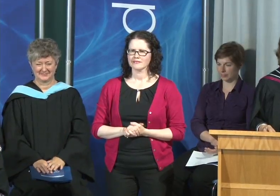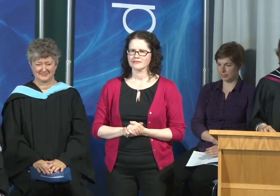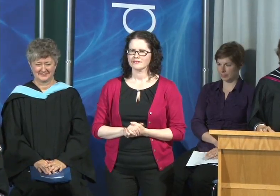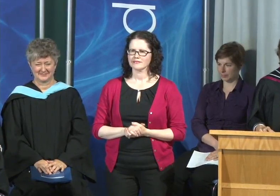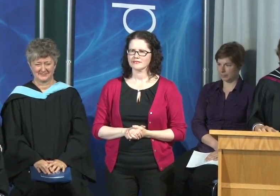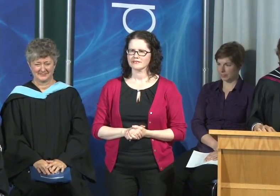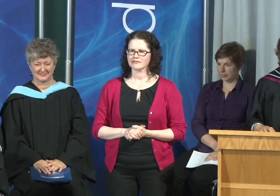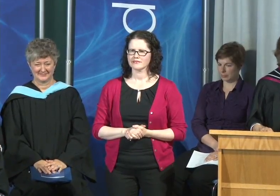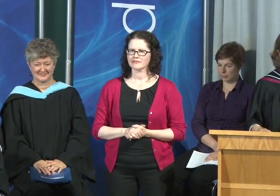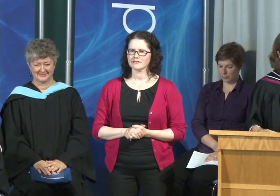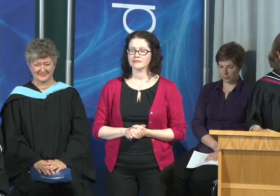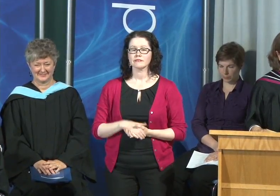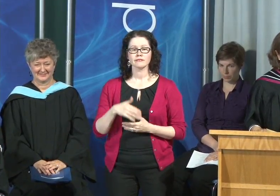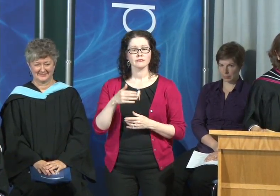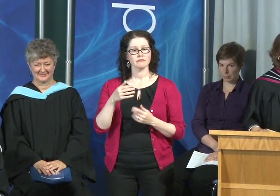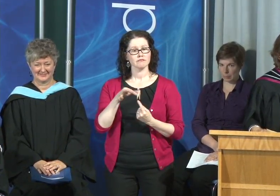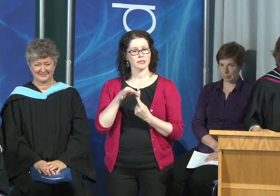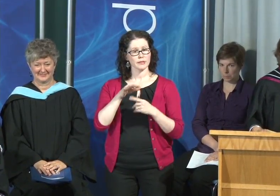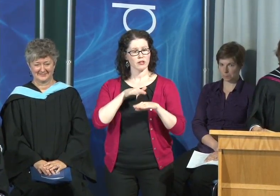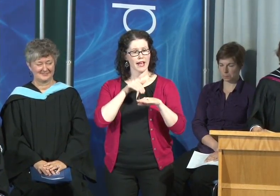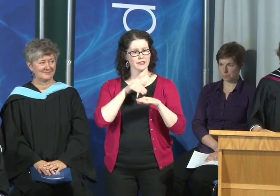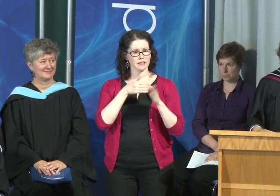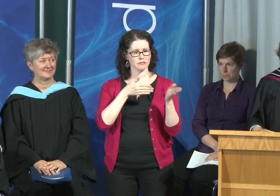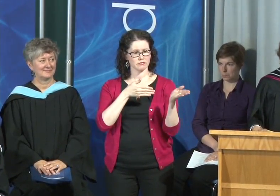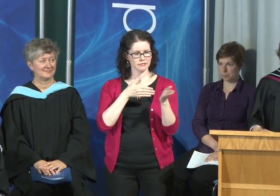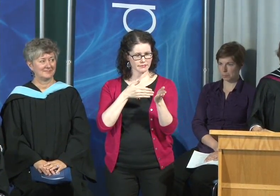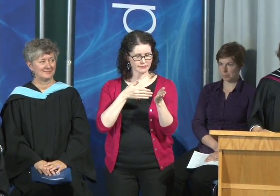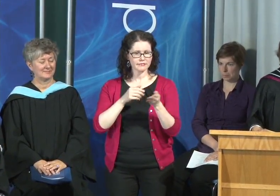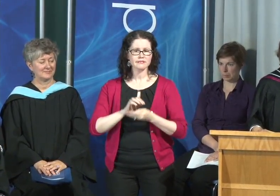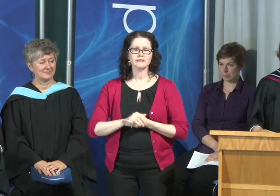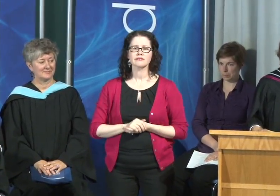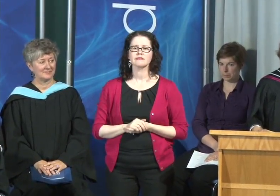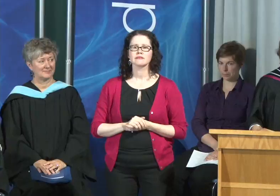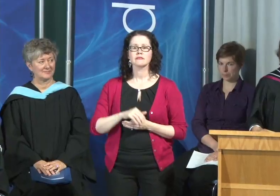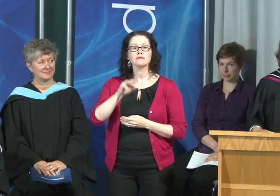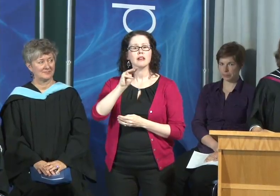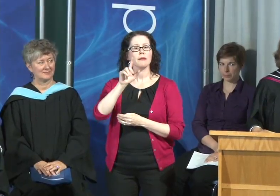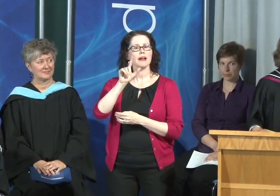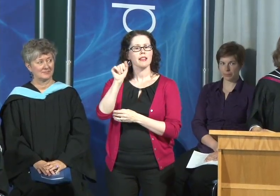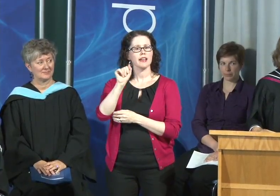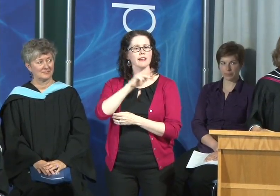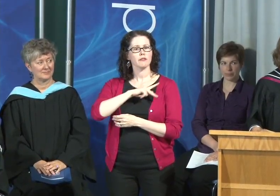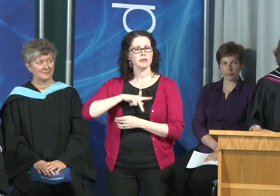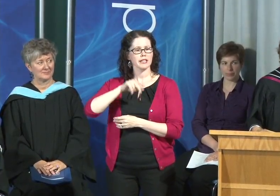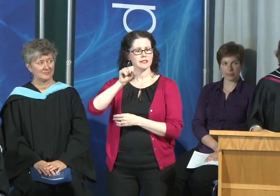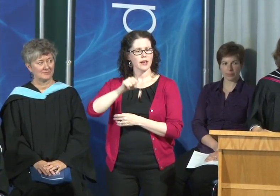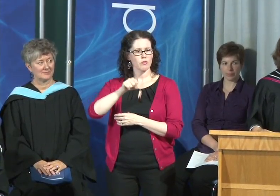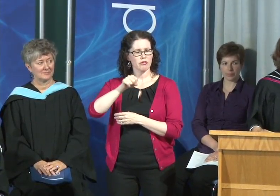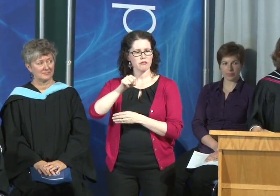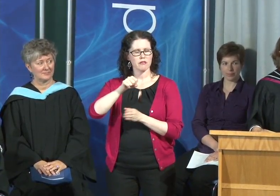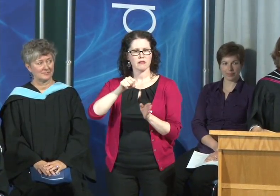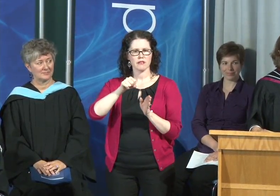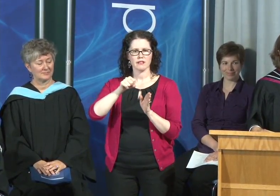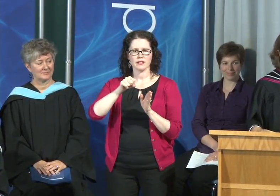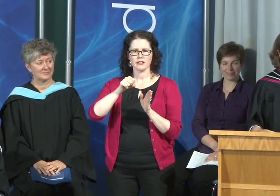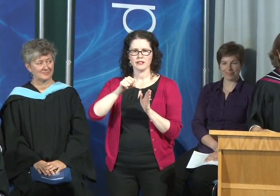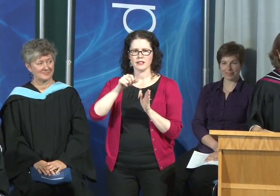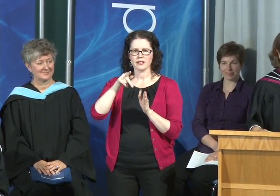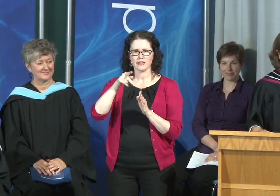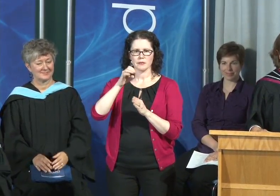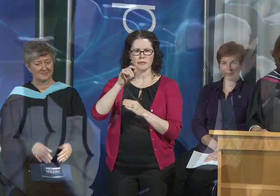And we have a few honored guests that I'd like to recognize. Our MLA for Kings South, Keith Irving is